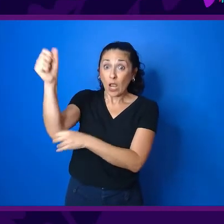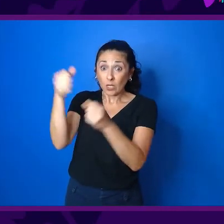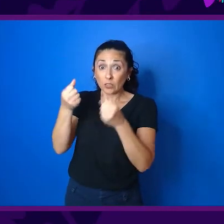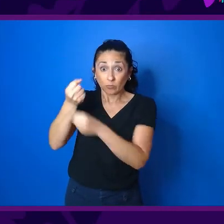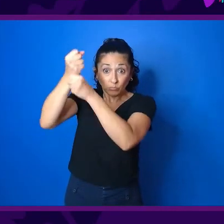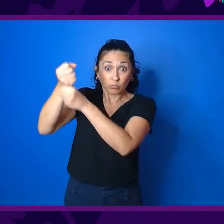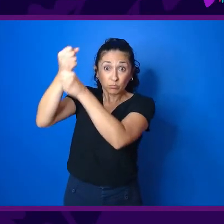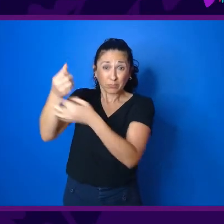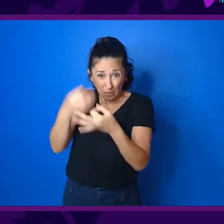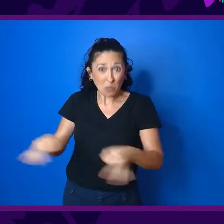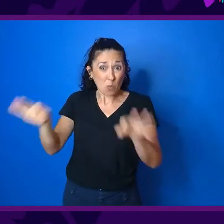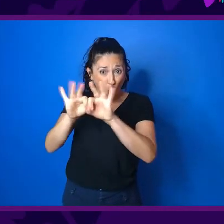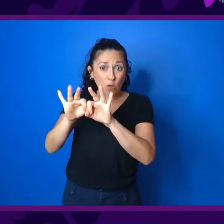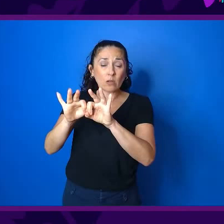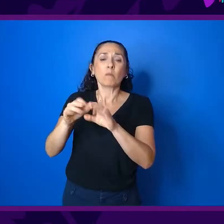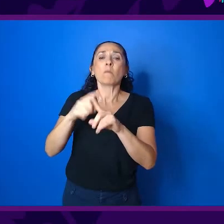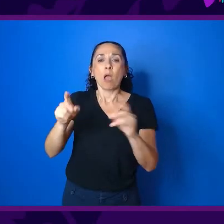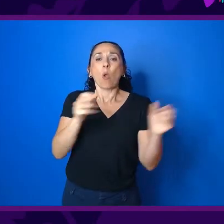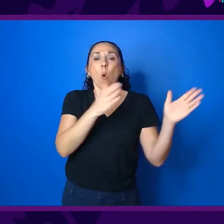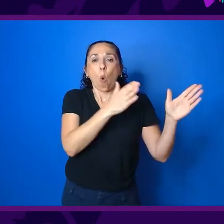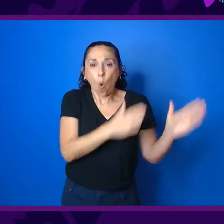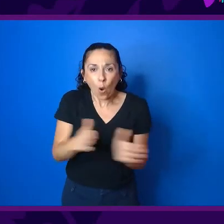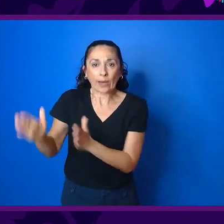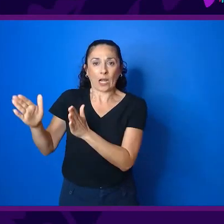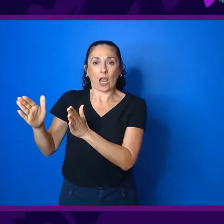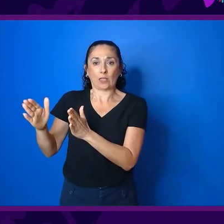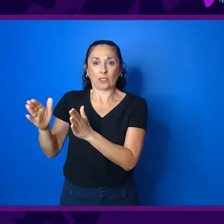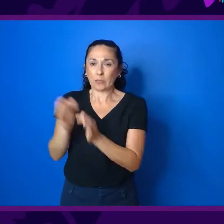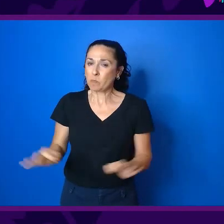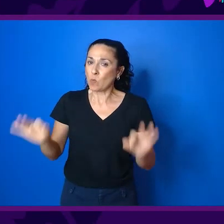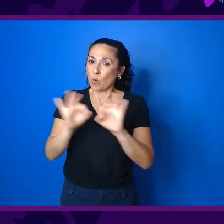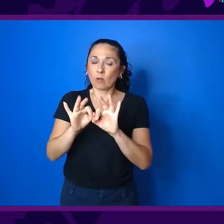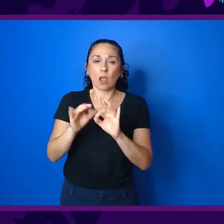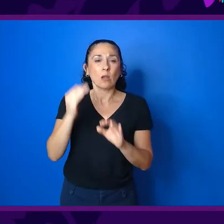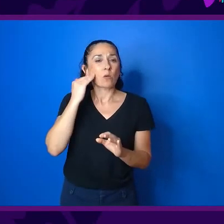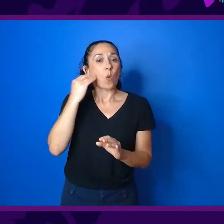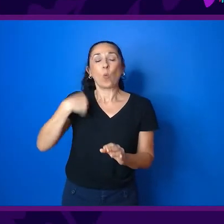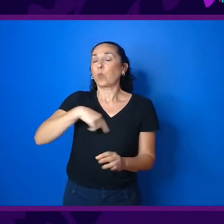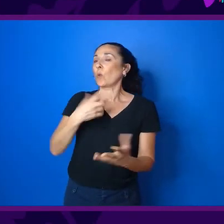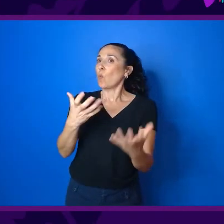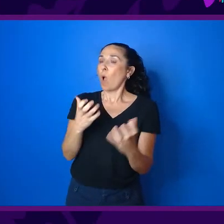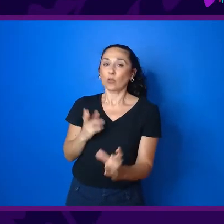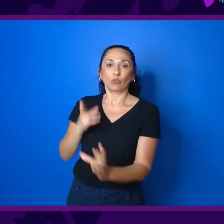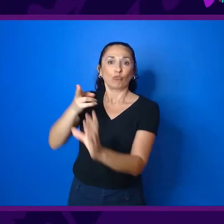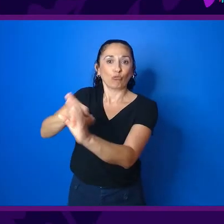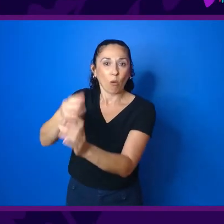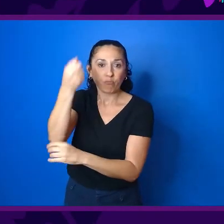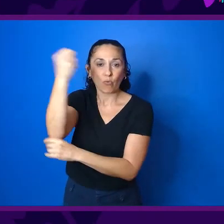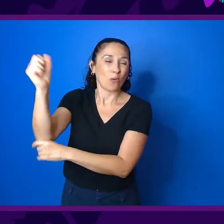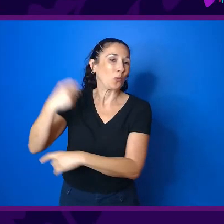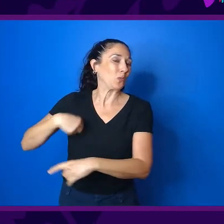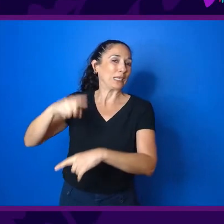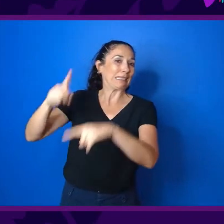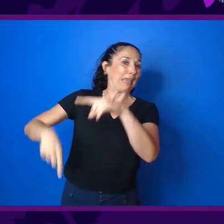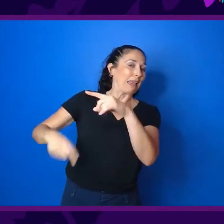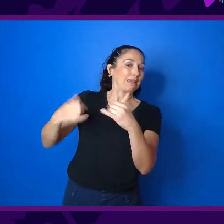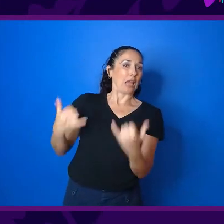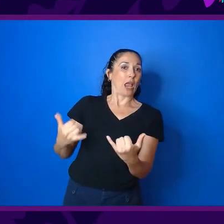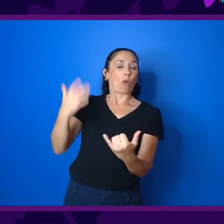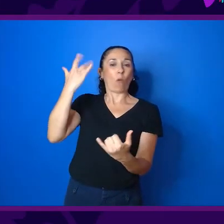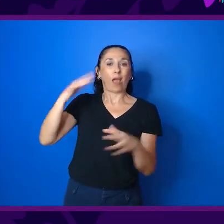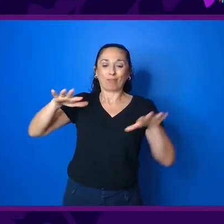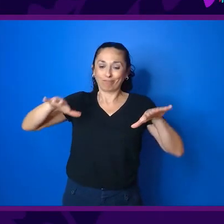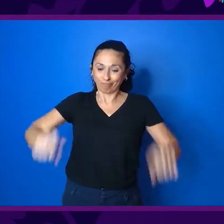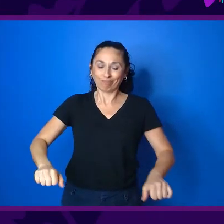And I know all of us that on this show would love to be there with the protesters. We can't be there right now because of our lockdown. But we